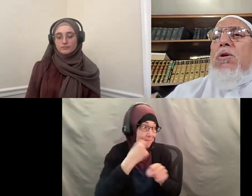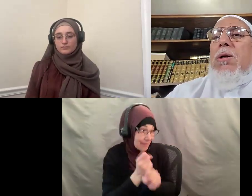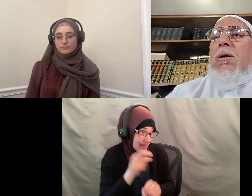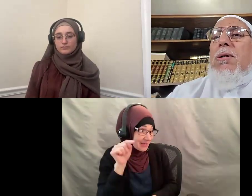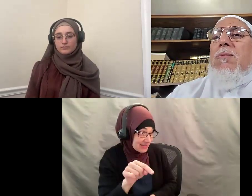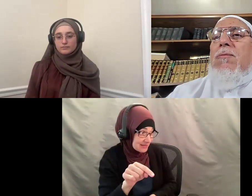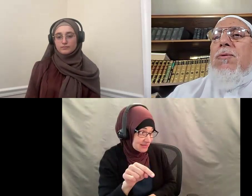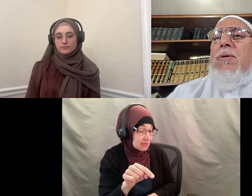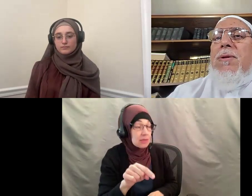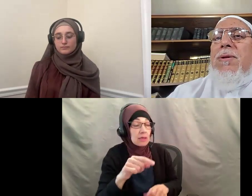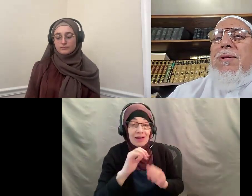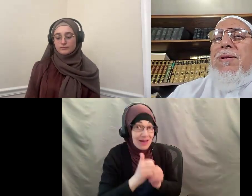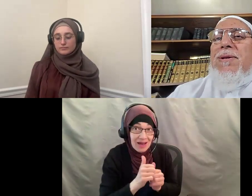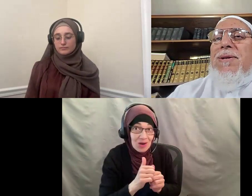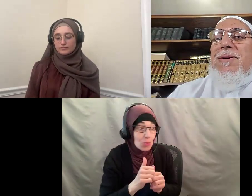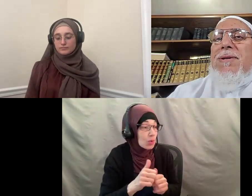a mountain.